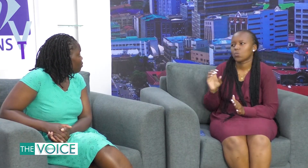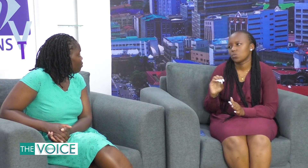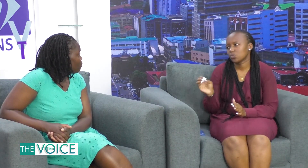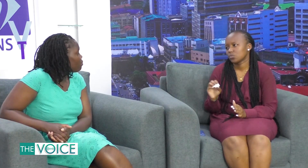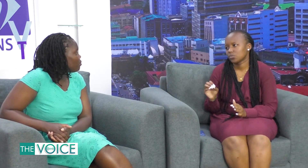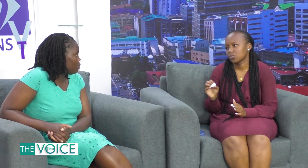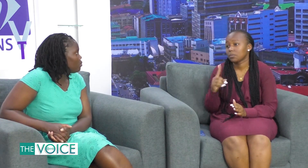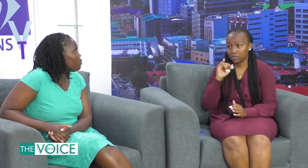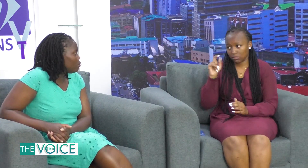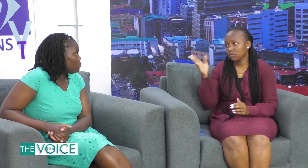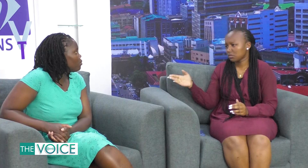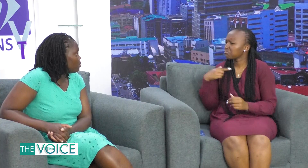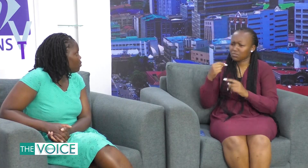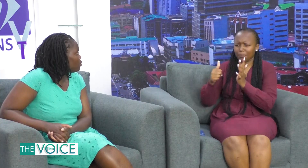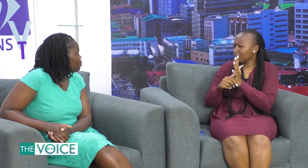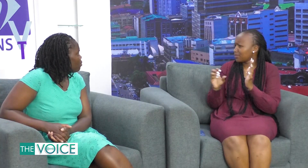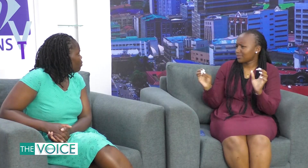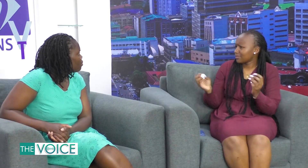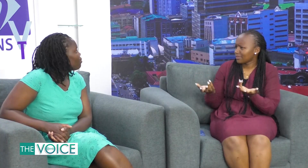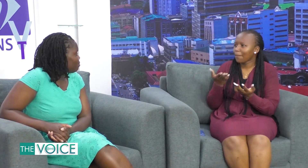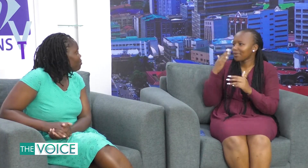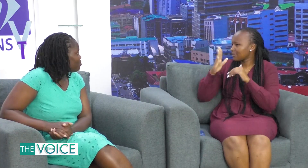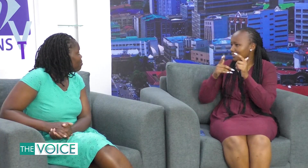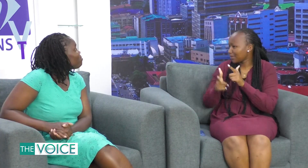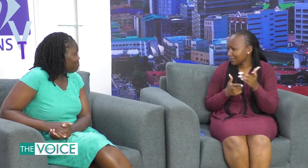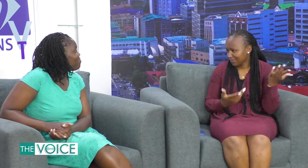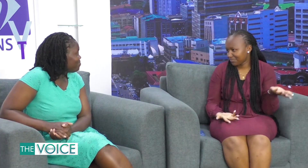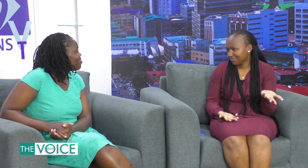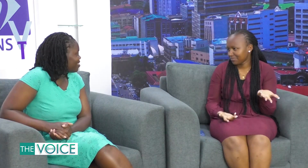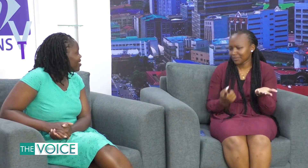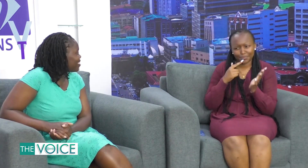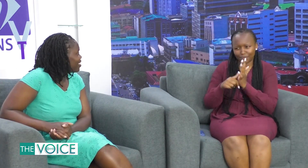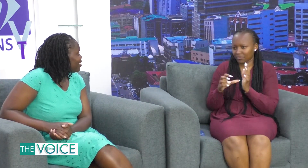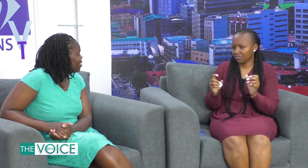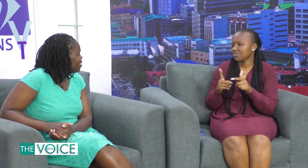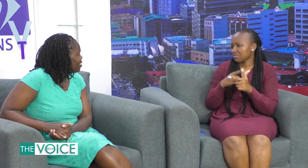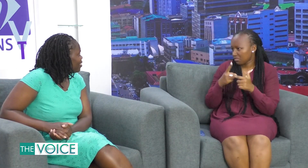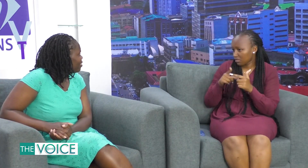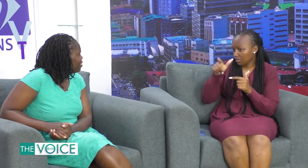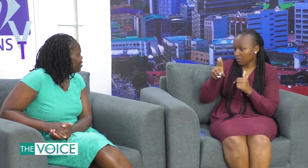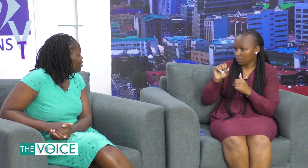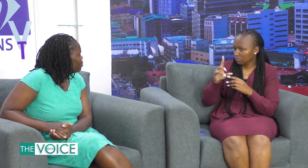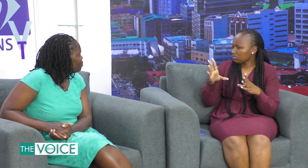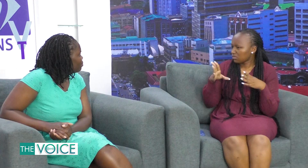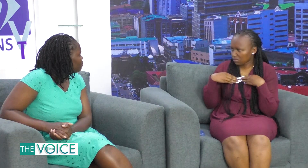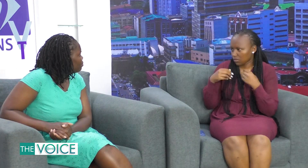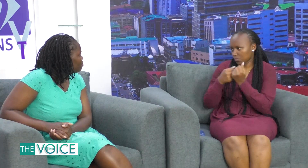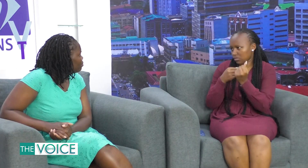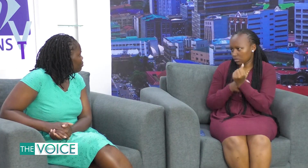program. But at USIU, there is no law course. But I was okay with that because I didn't just like the